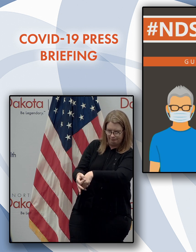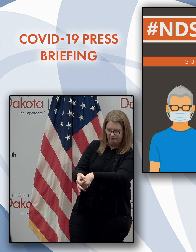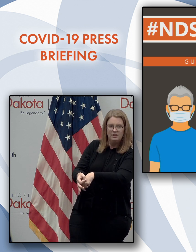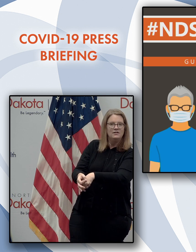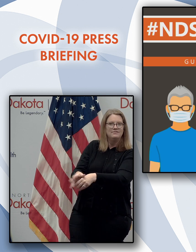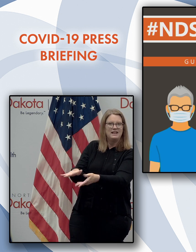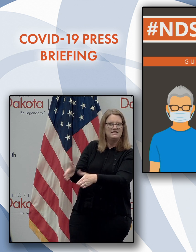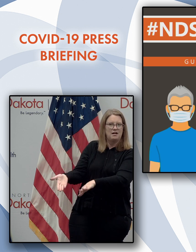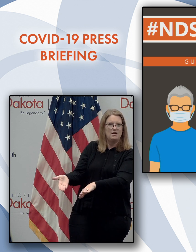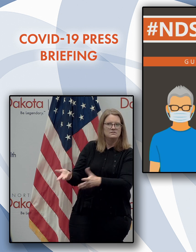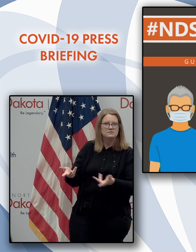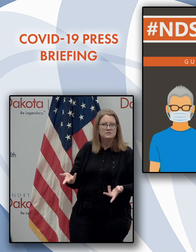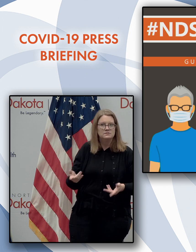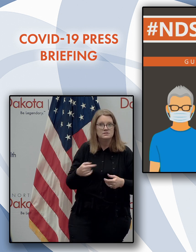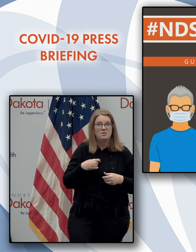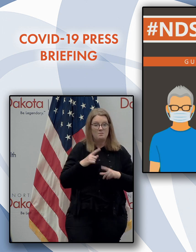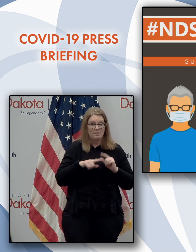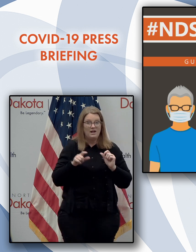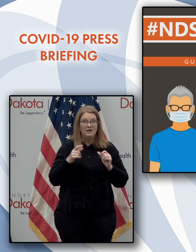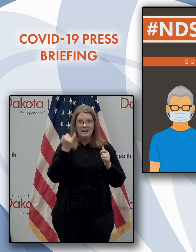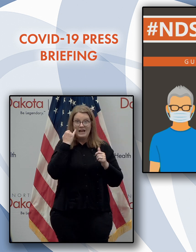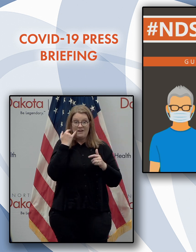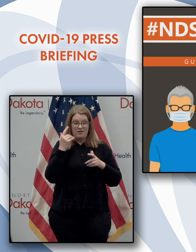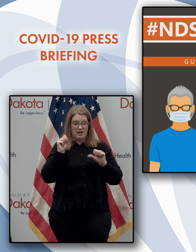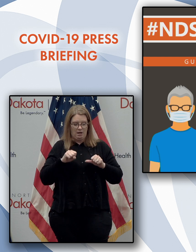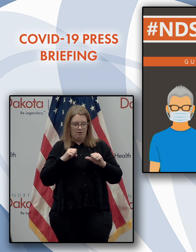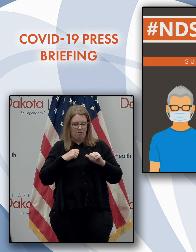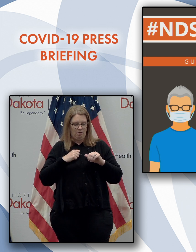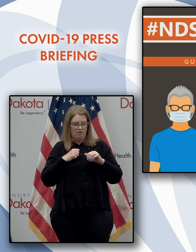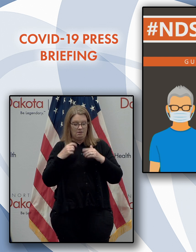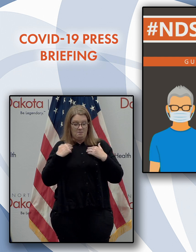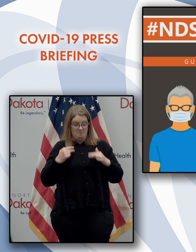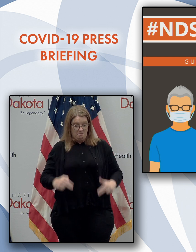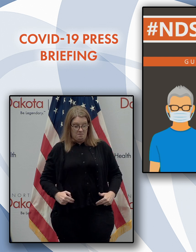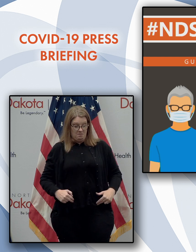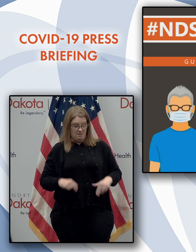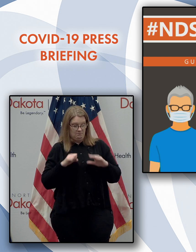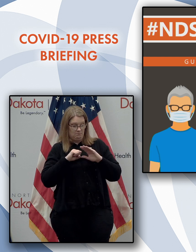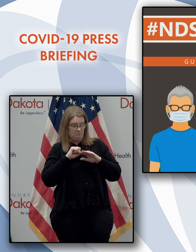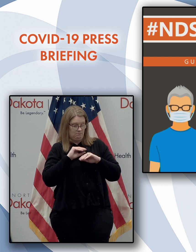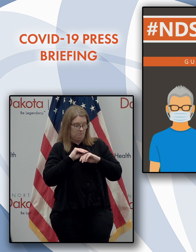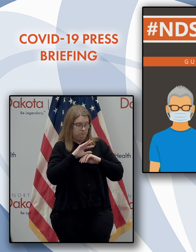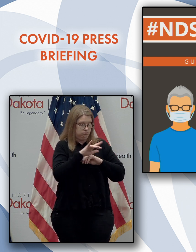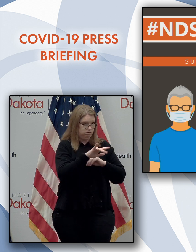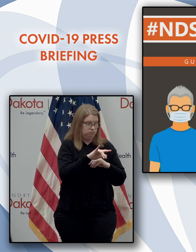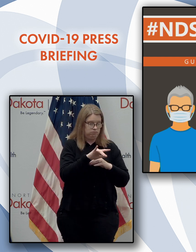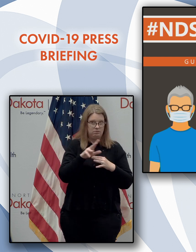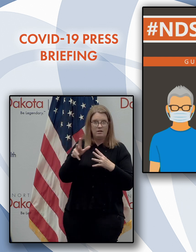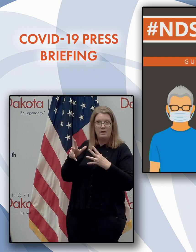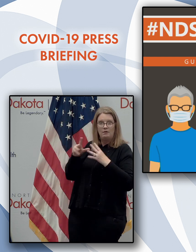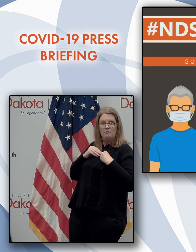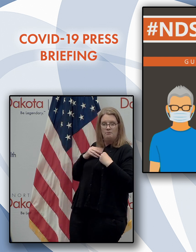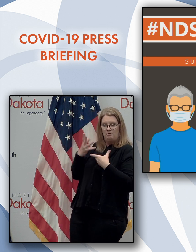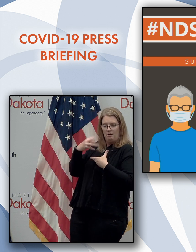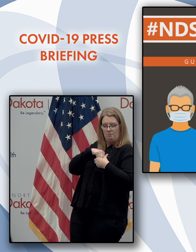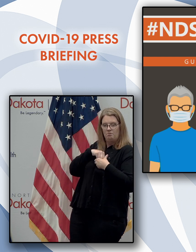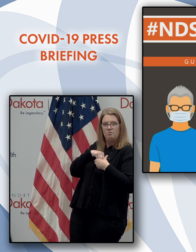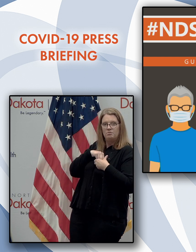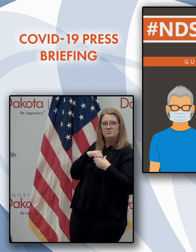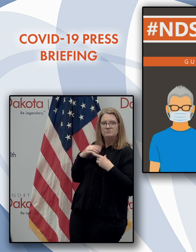to host. And if you can keep it from jumping from host to host, one way to do that is keep 6 feet of distance or